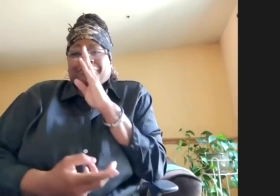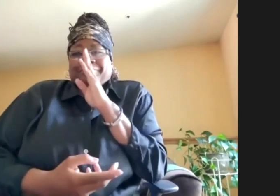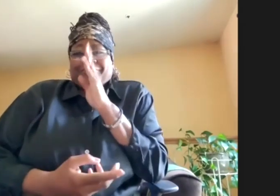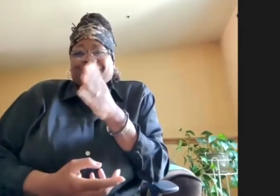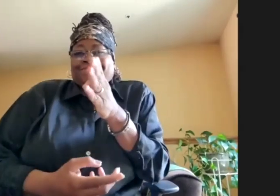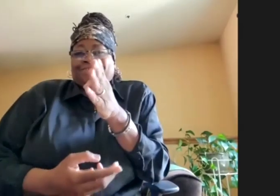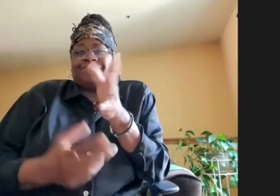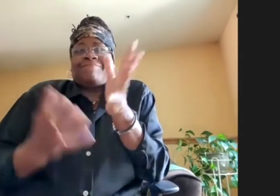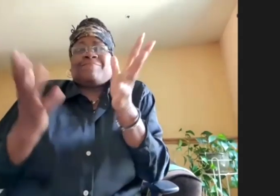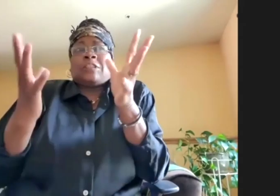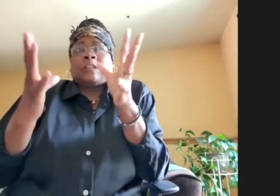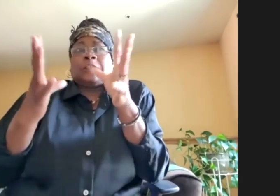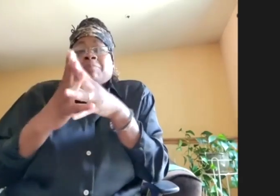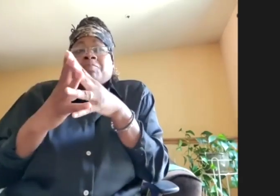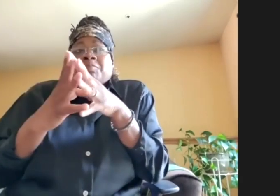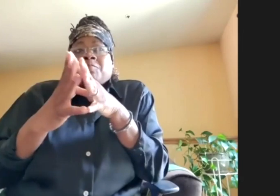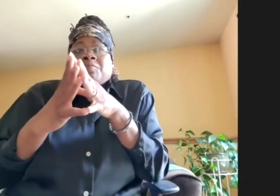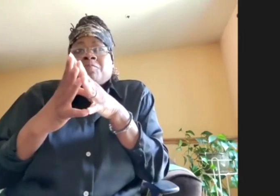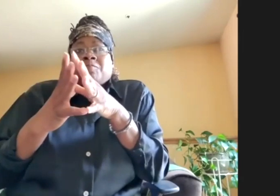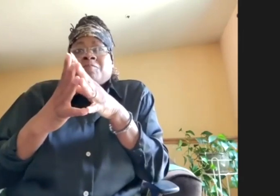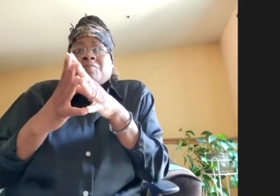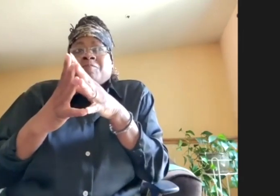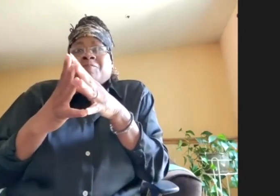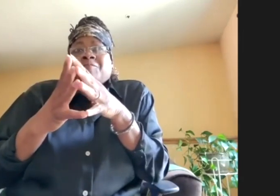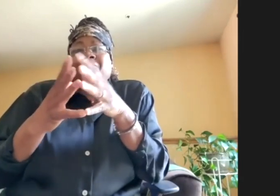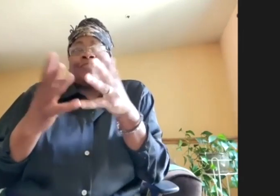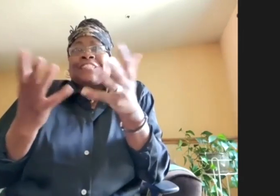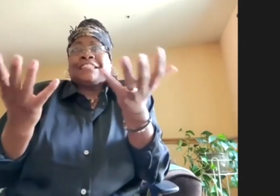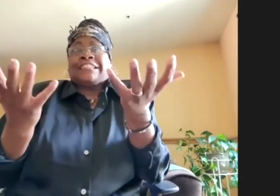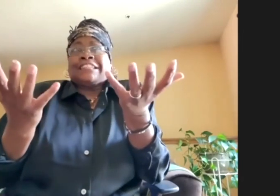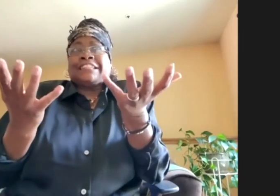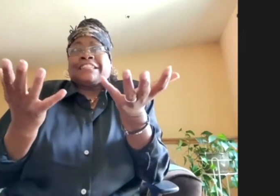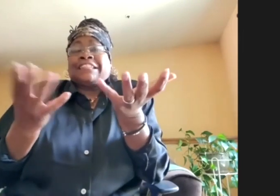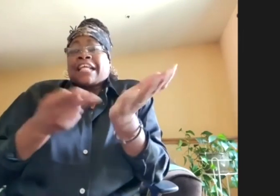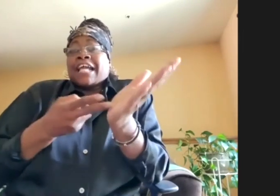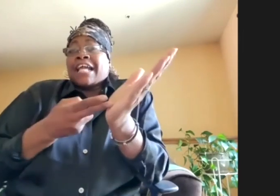I want to be honest with you all and straight down the middle. I'm going to keep it 100.